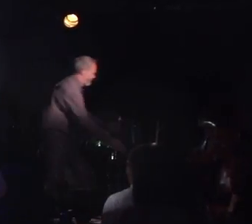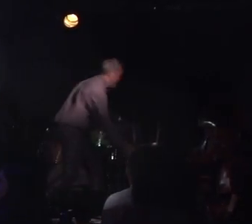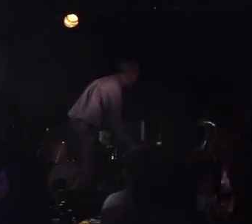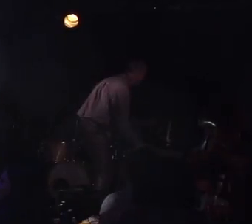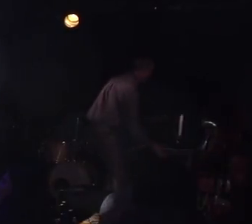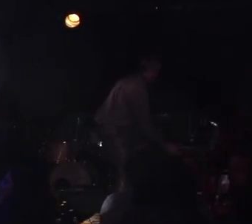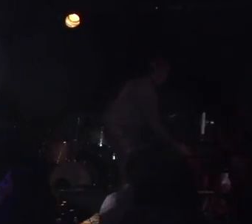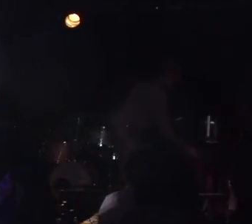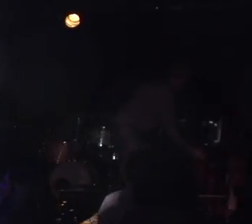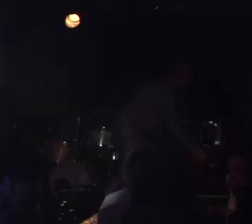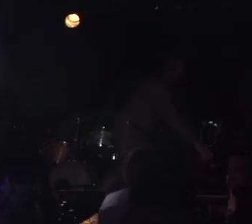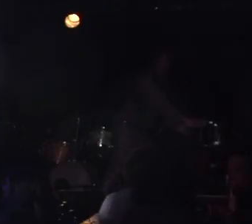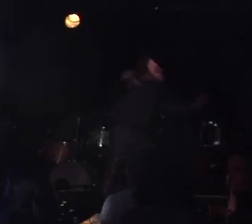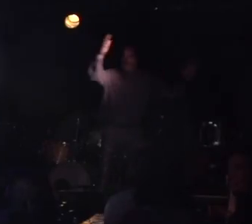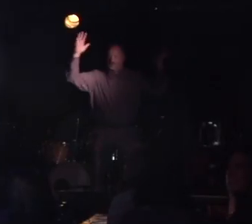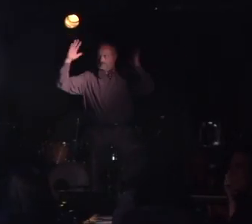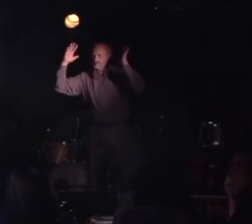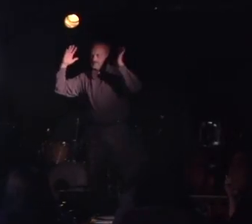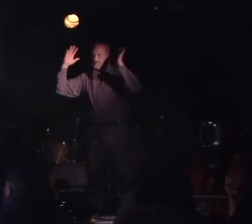Please help me thank Joseph Mulroy,